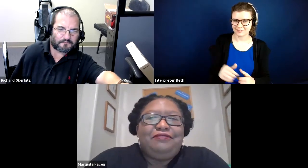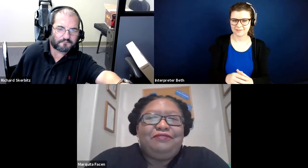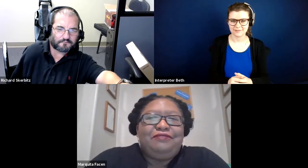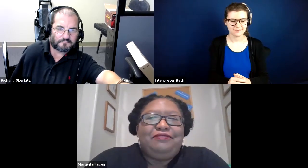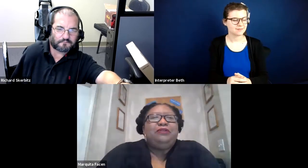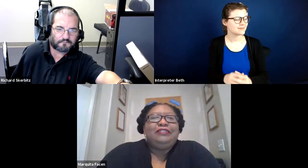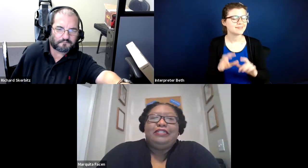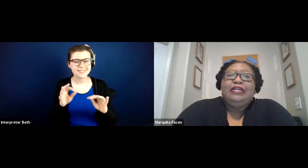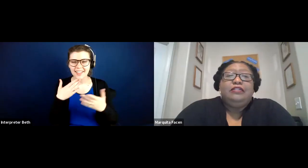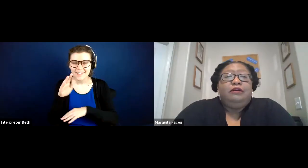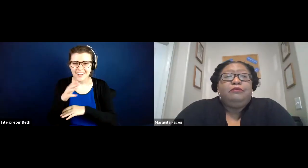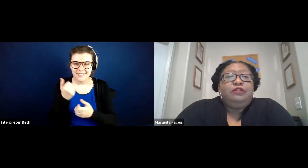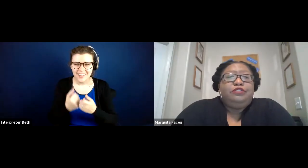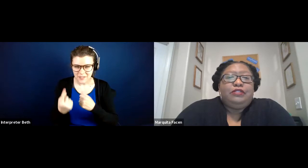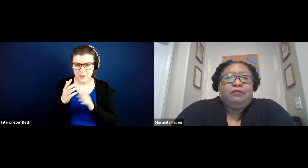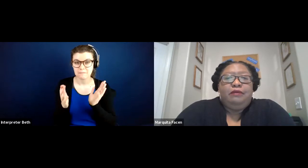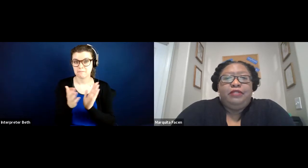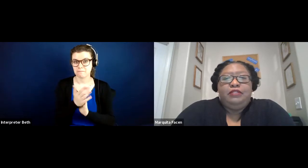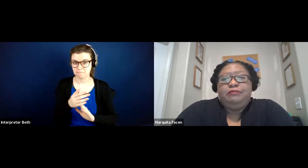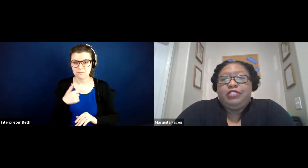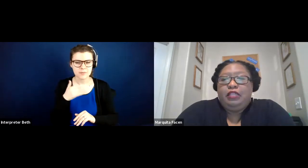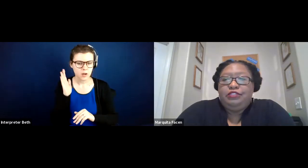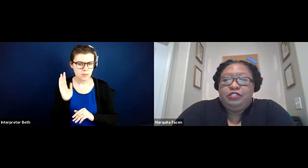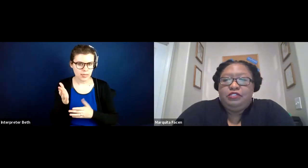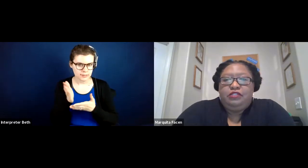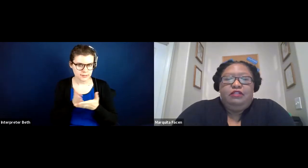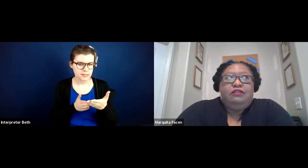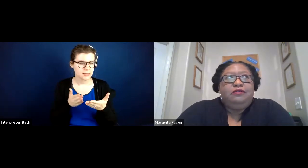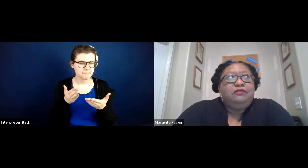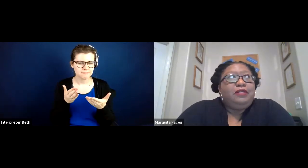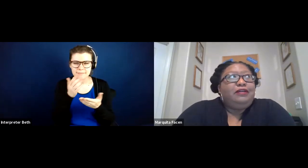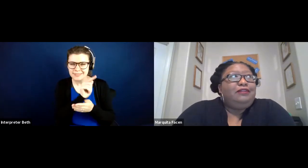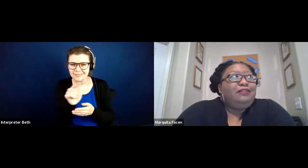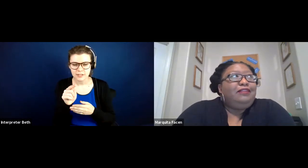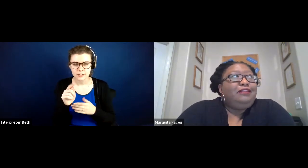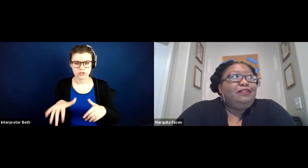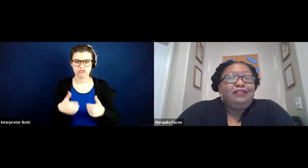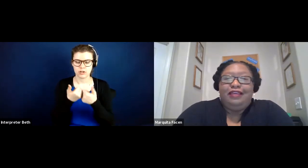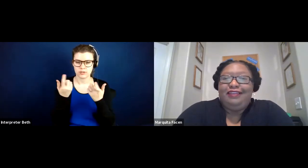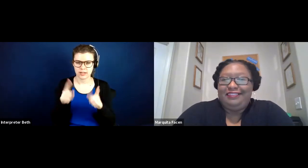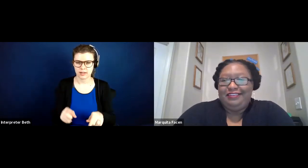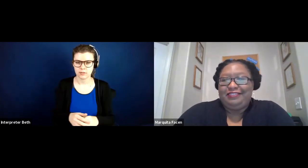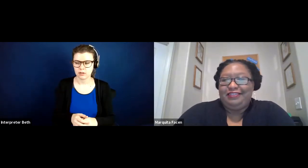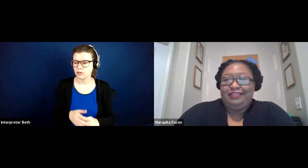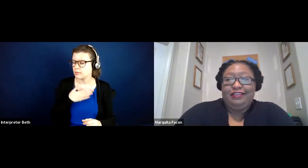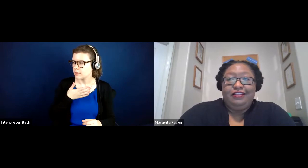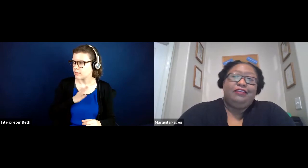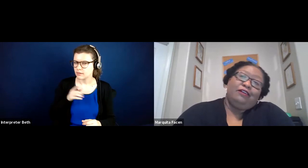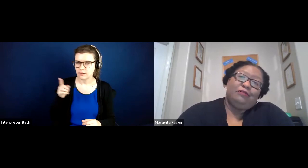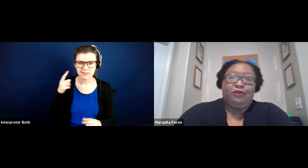Good afternoon, everyone. So I'm going to address some common challenges. Oh my God, there's